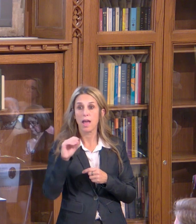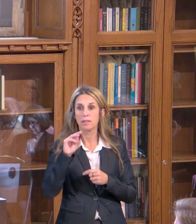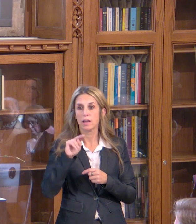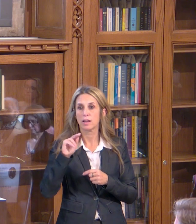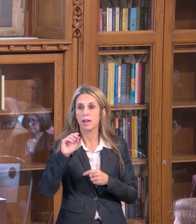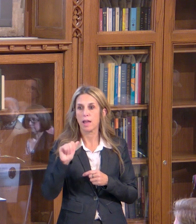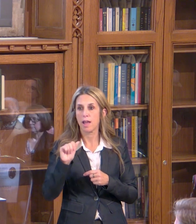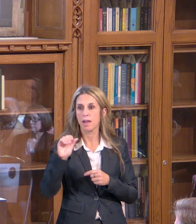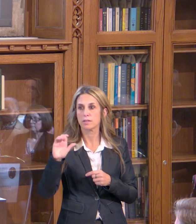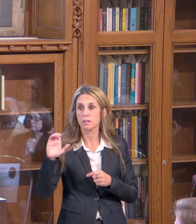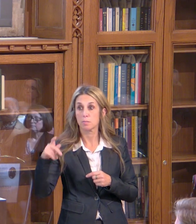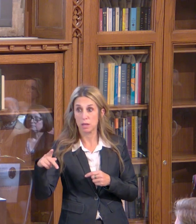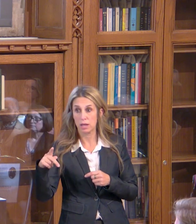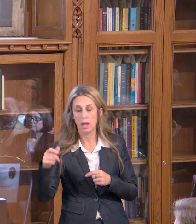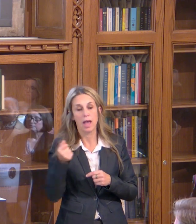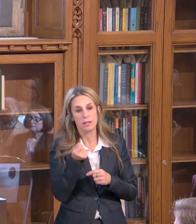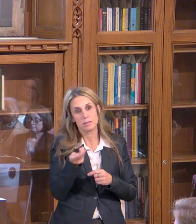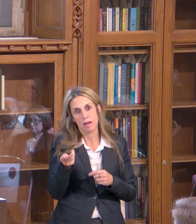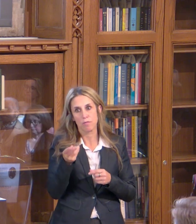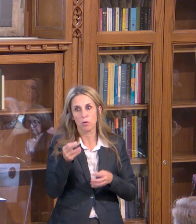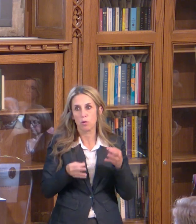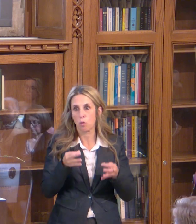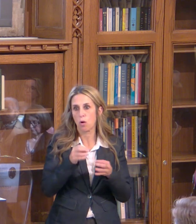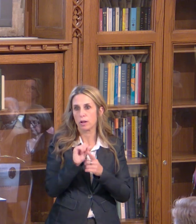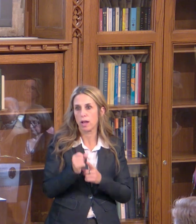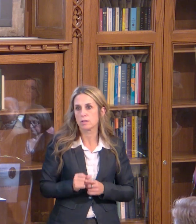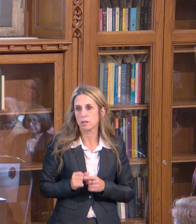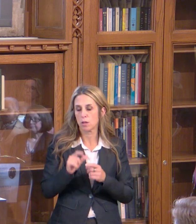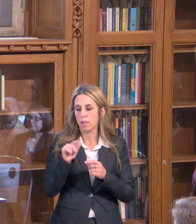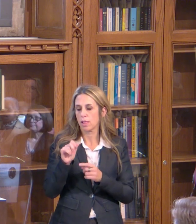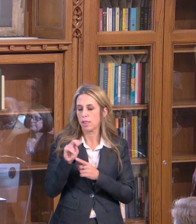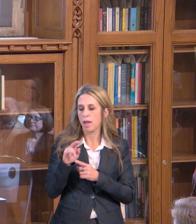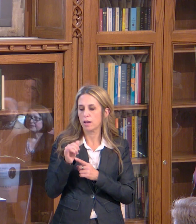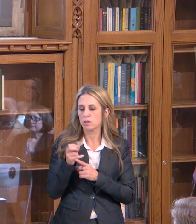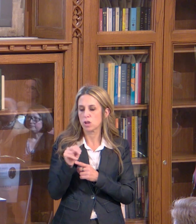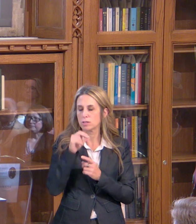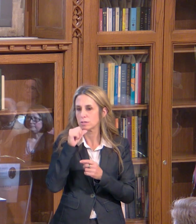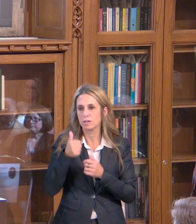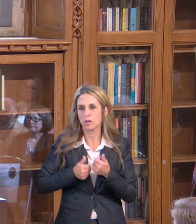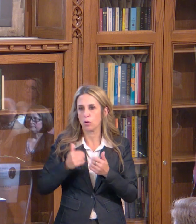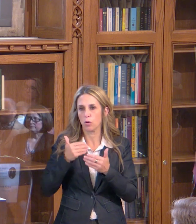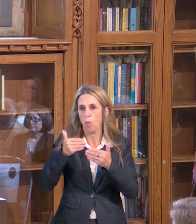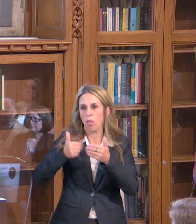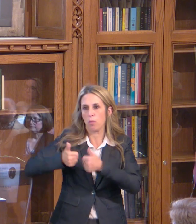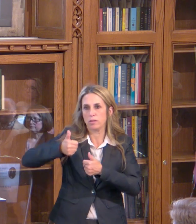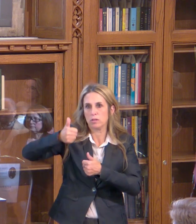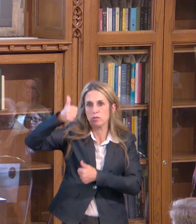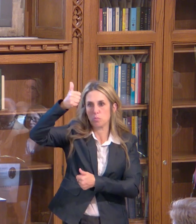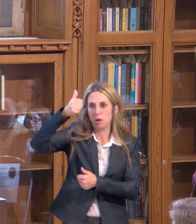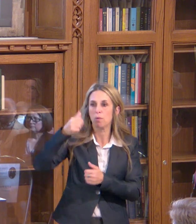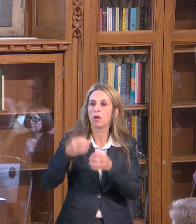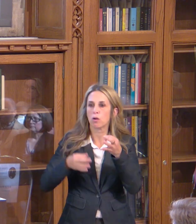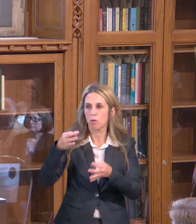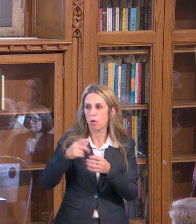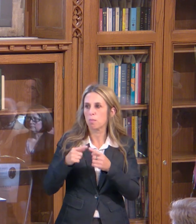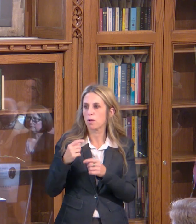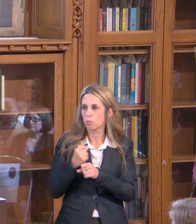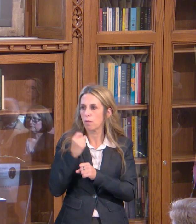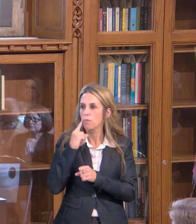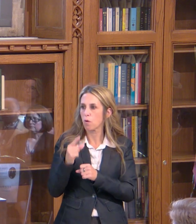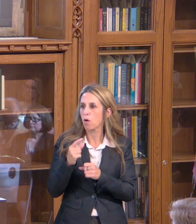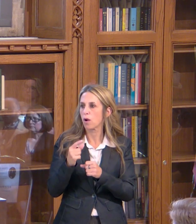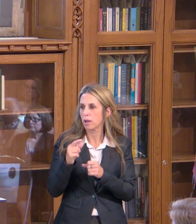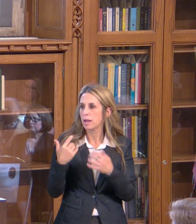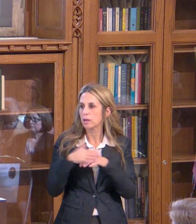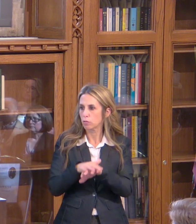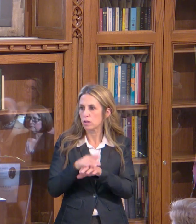several Supreme Court CA well in several cases one was Lyman Johnson didn't make it to the Supreme Court but the case was one for integration of the